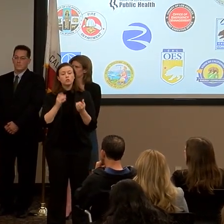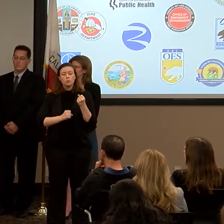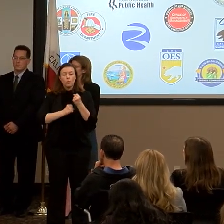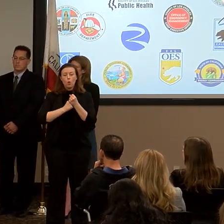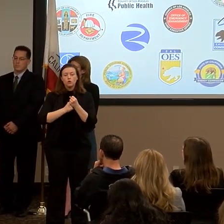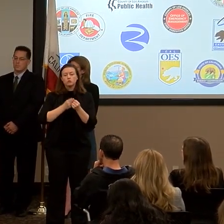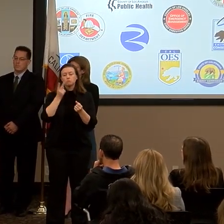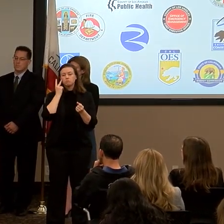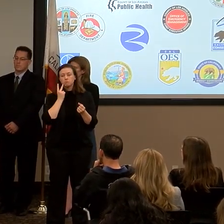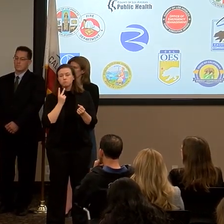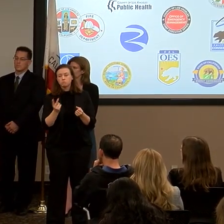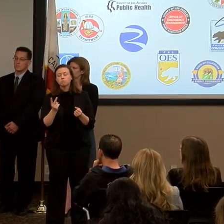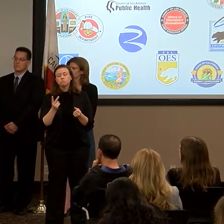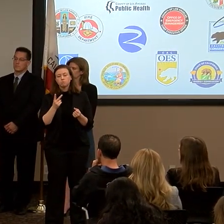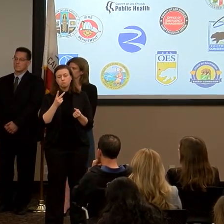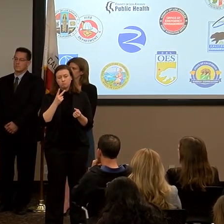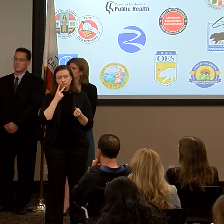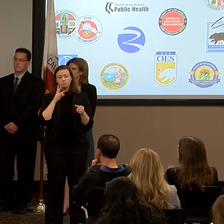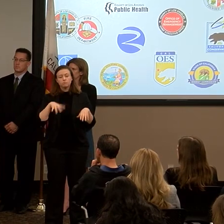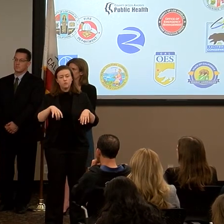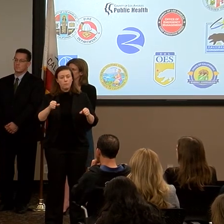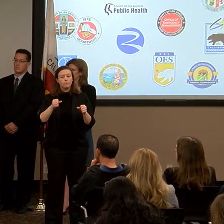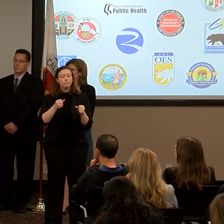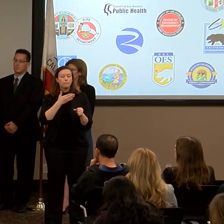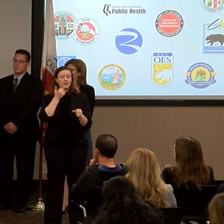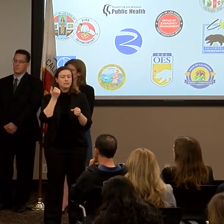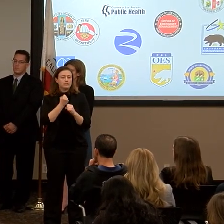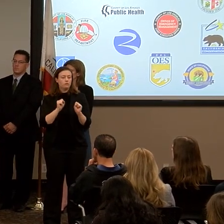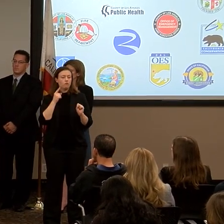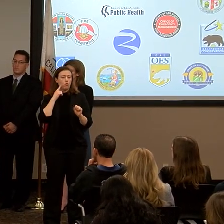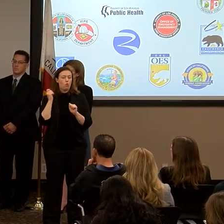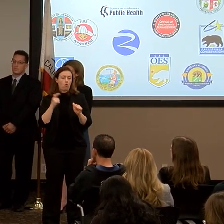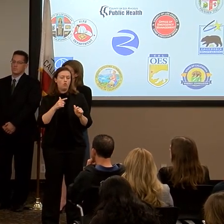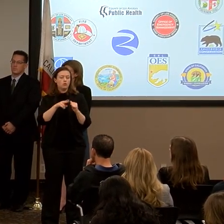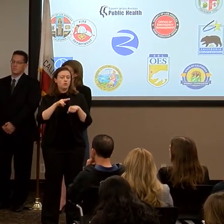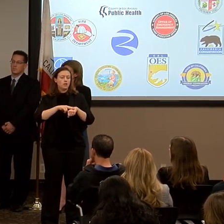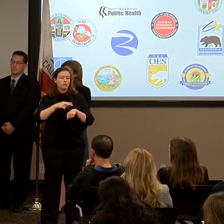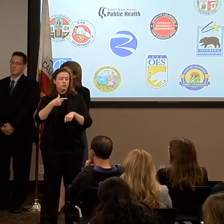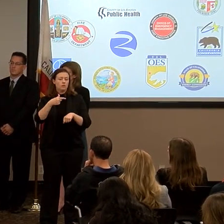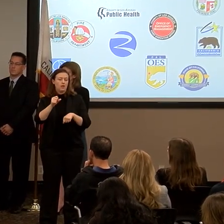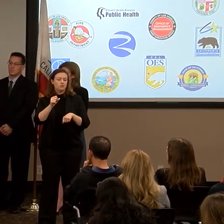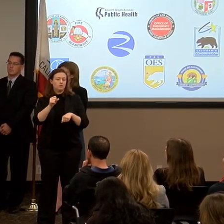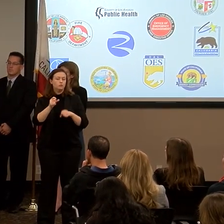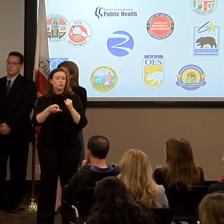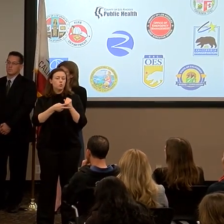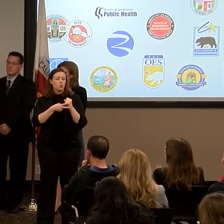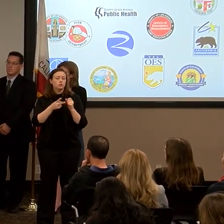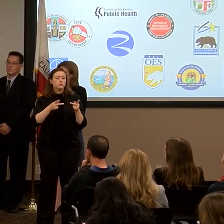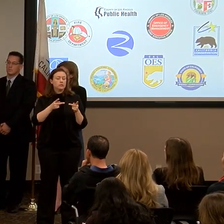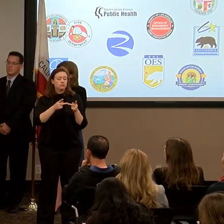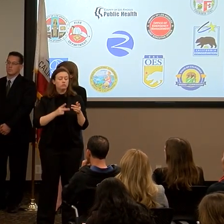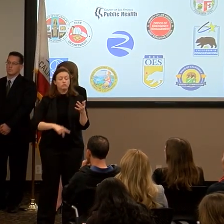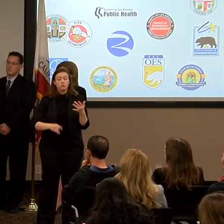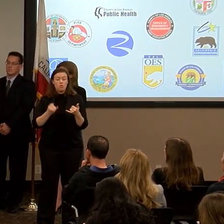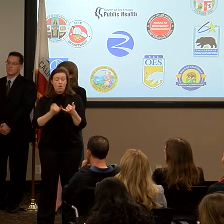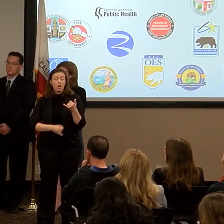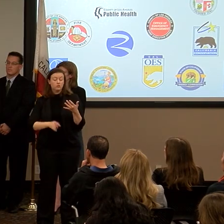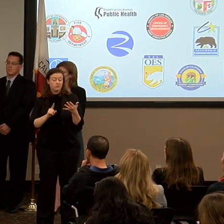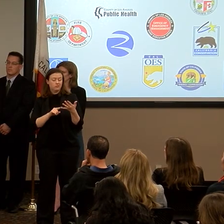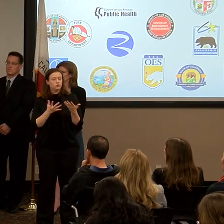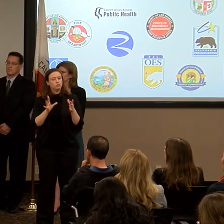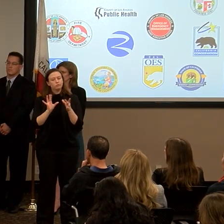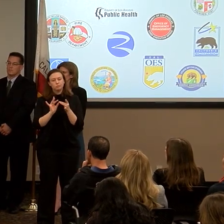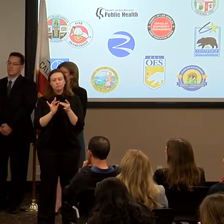regulatory policies that adopt the best safety practices for all natural gas storage facilities. And lastly, as was mentioned